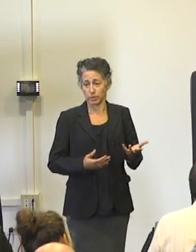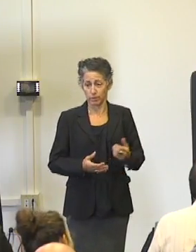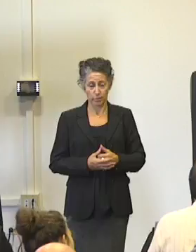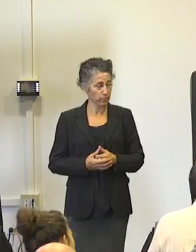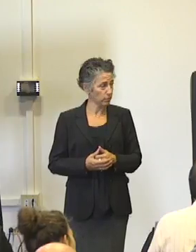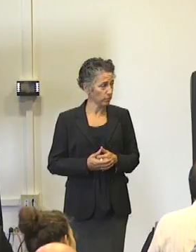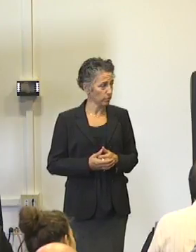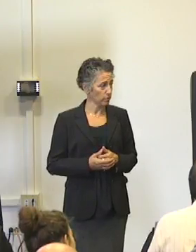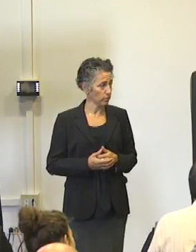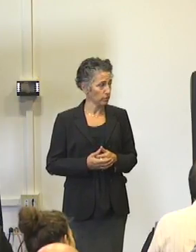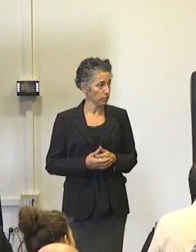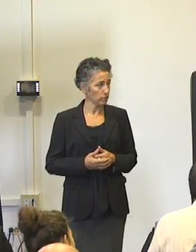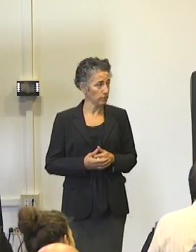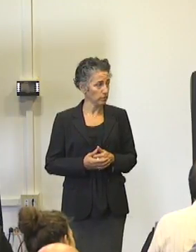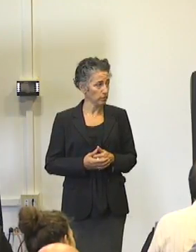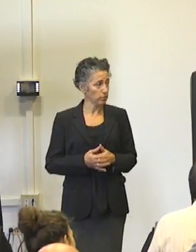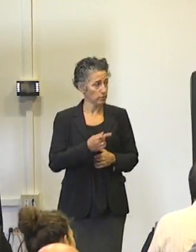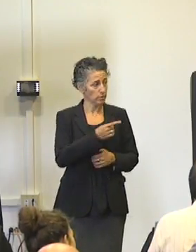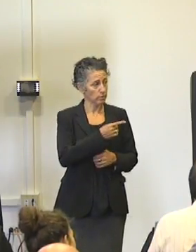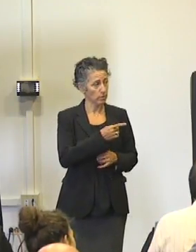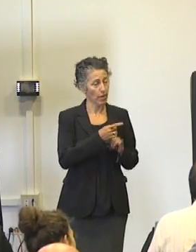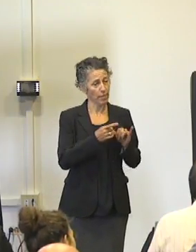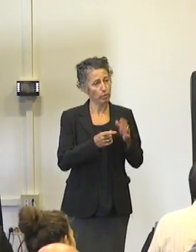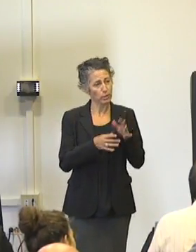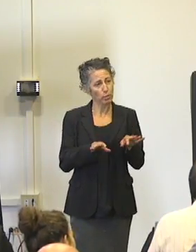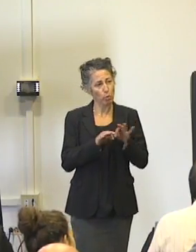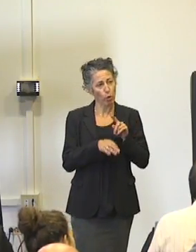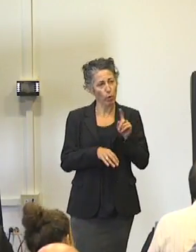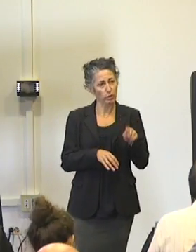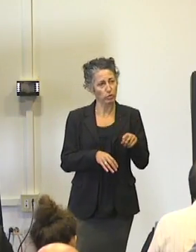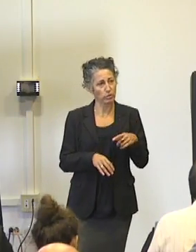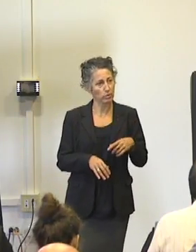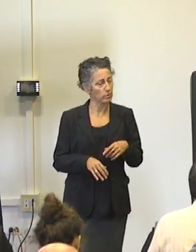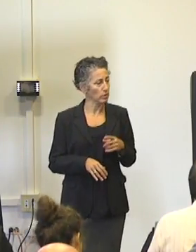That was essentially one of the questions that was asked by somebody. So why don't you start?